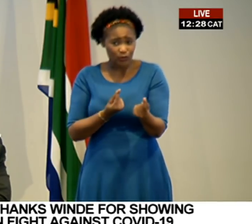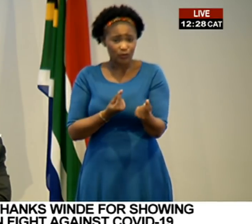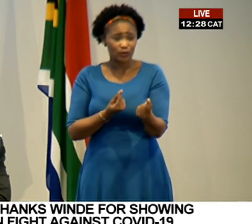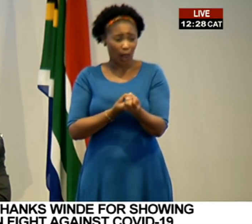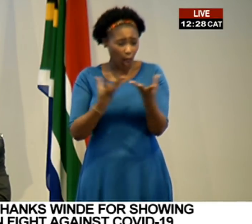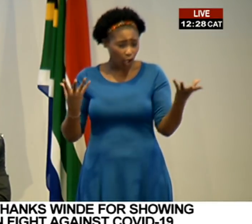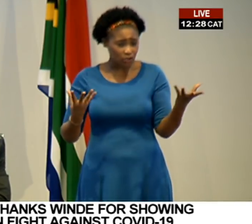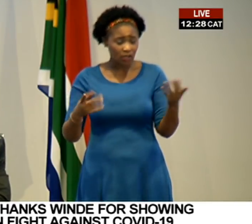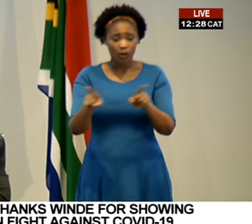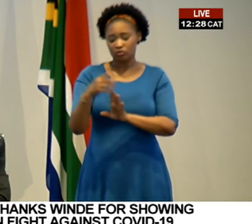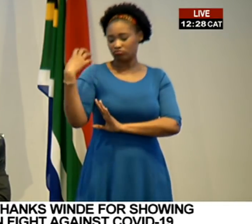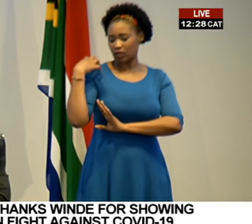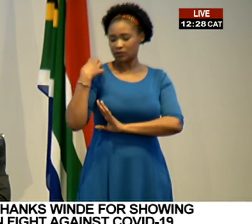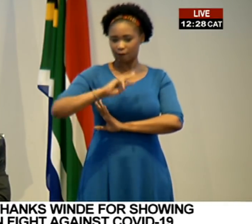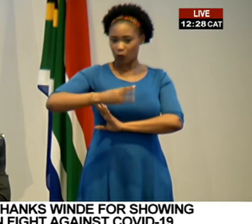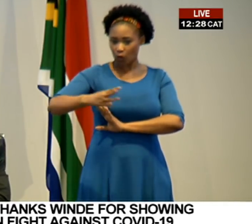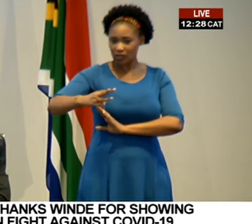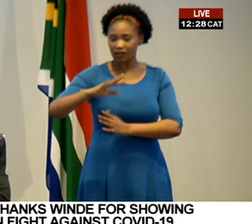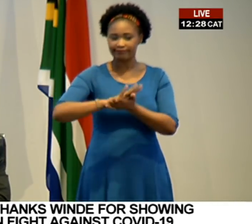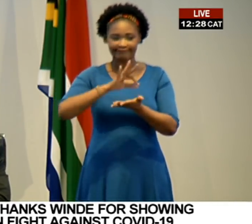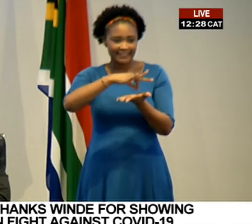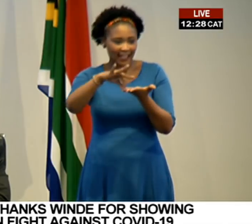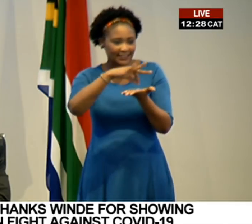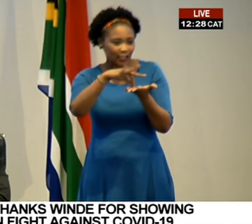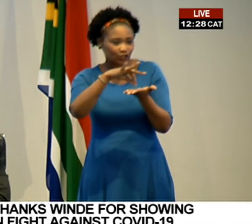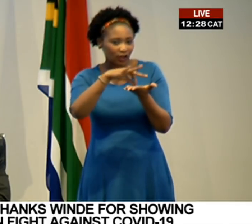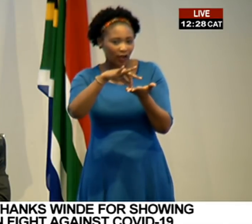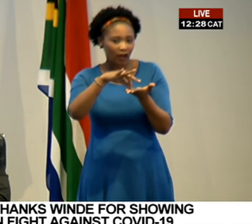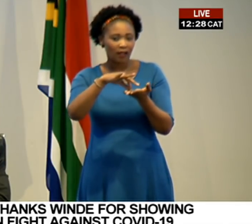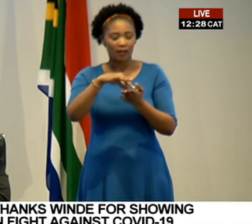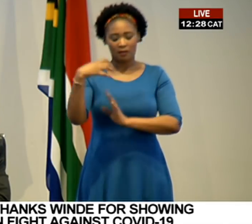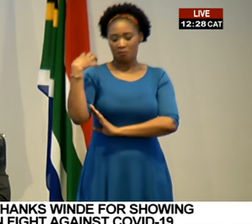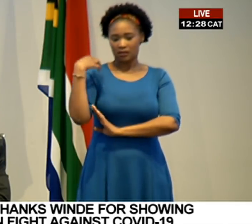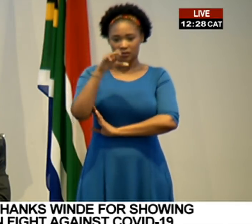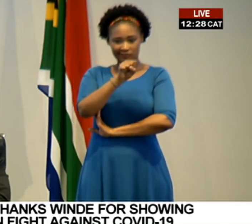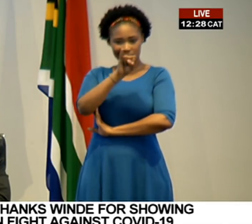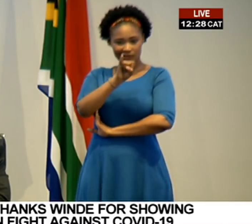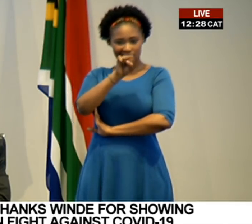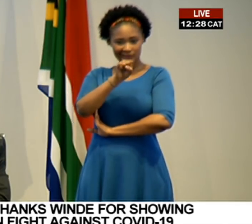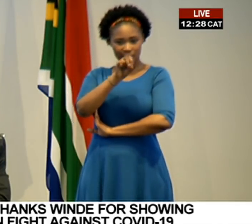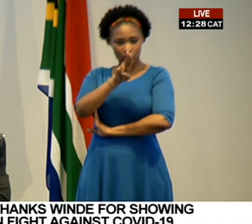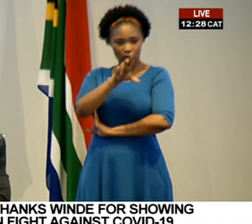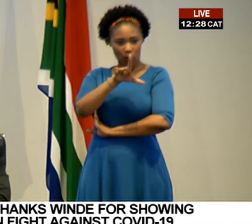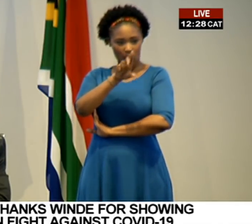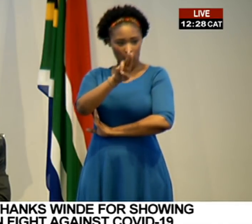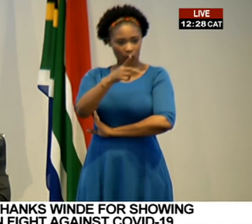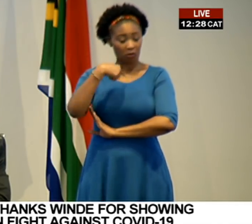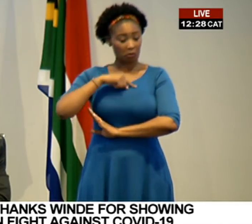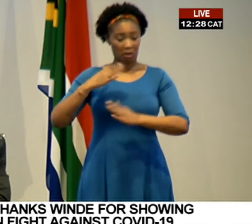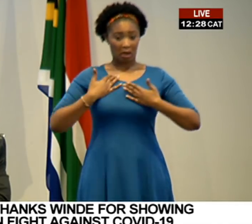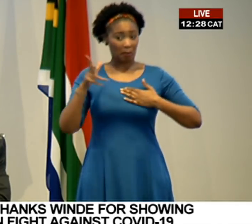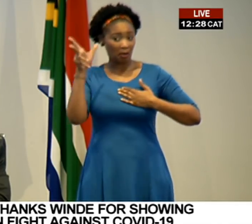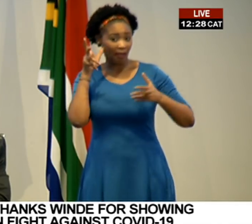this. Minister of Water and Sanitation, Minister Sisulu, I'm glad to hear